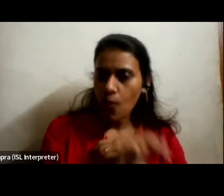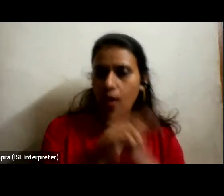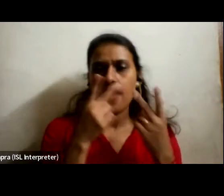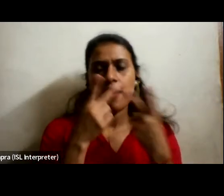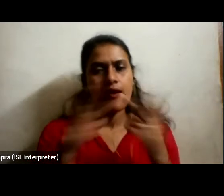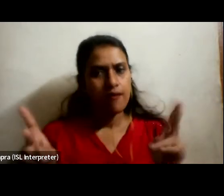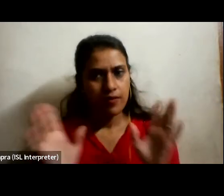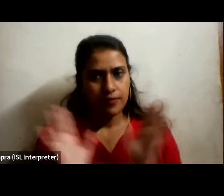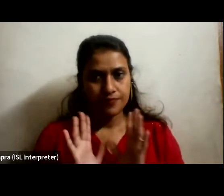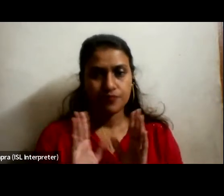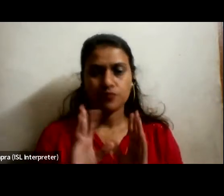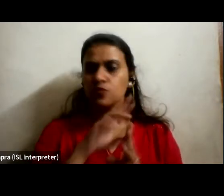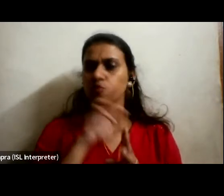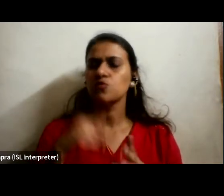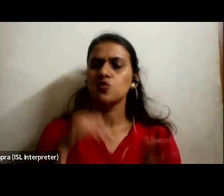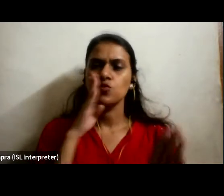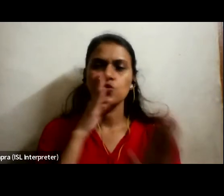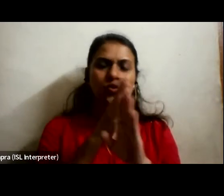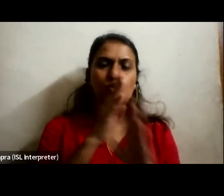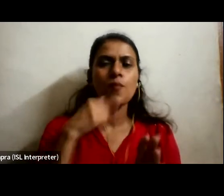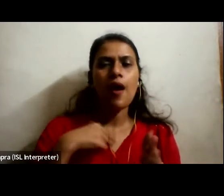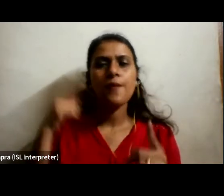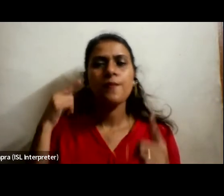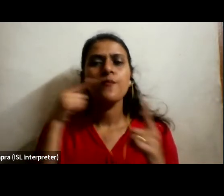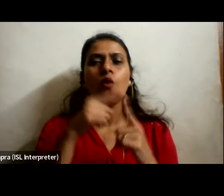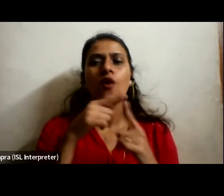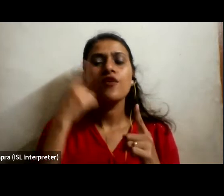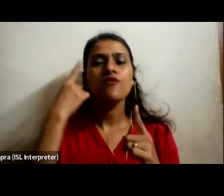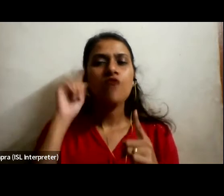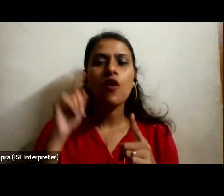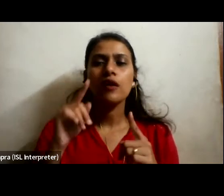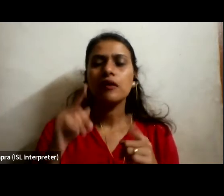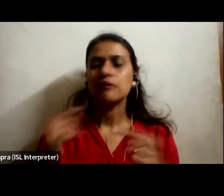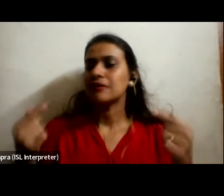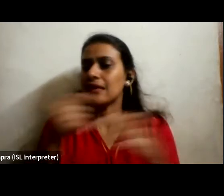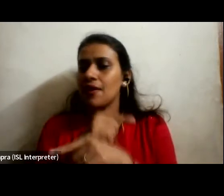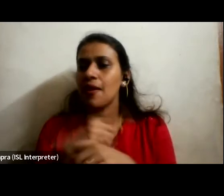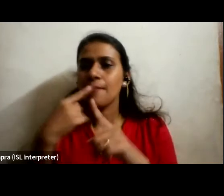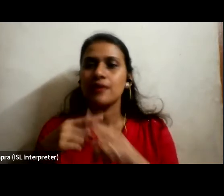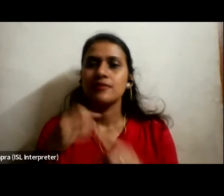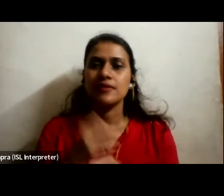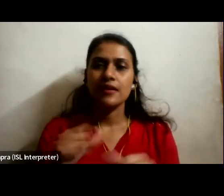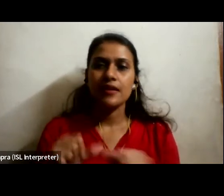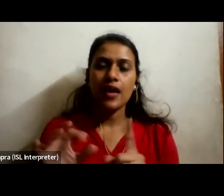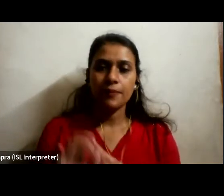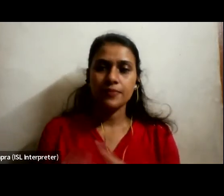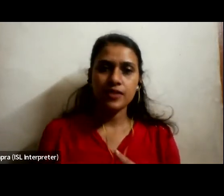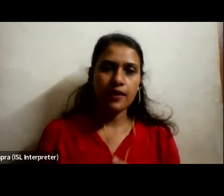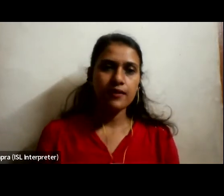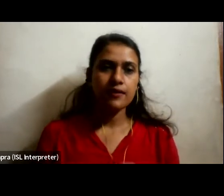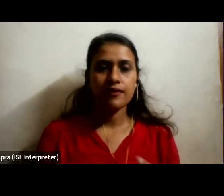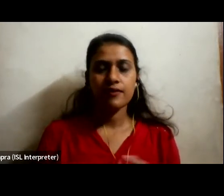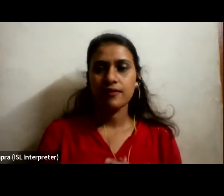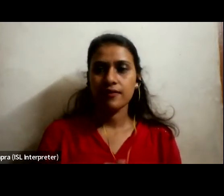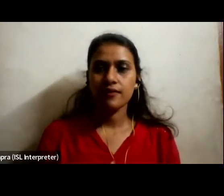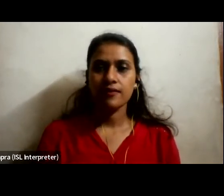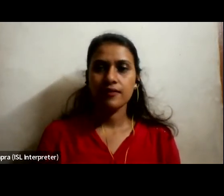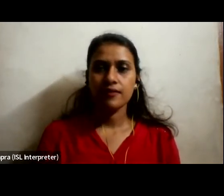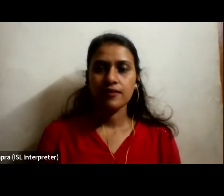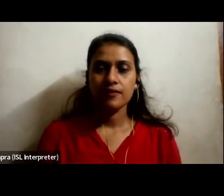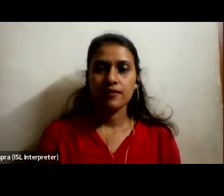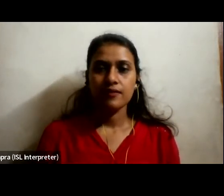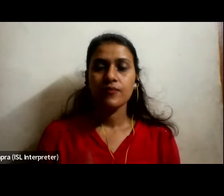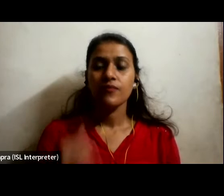directly leads me to my point regarding the issue of conflicts and gaps. Now, there are several